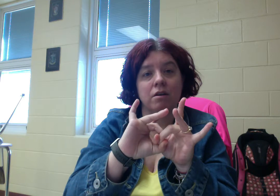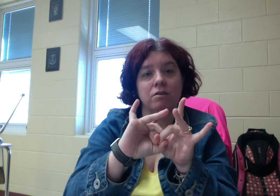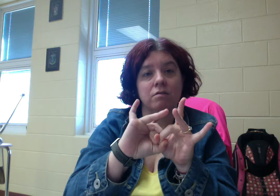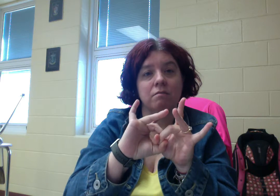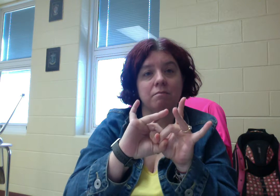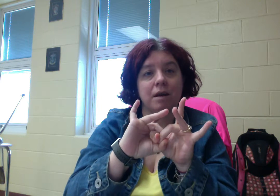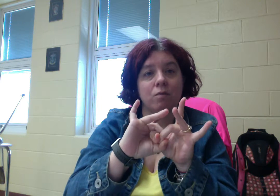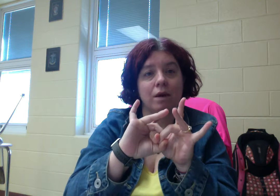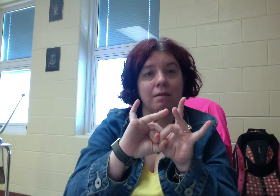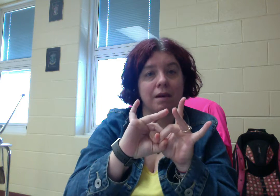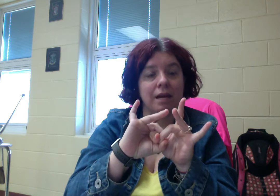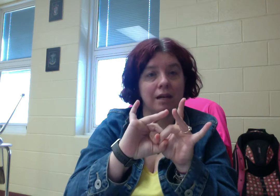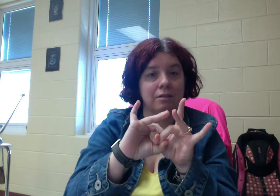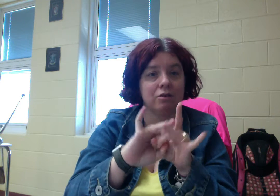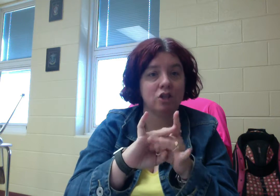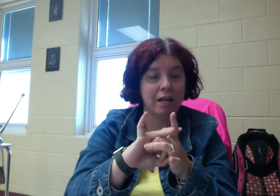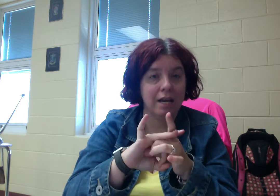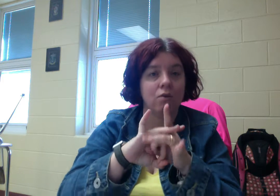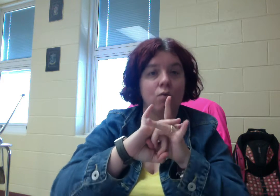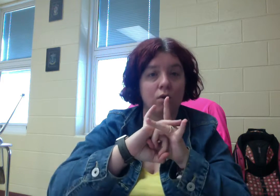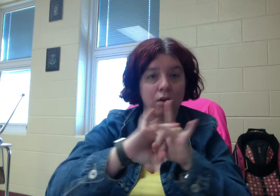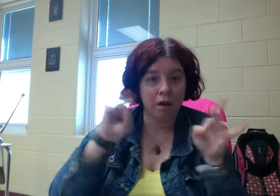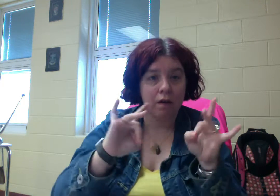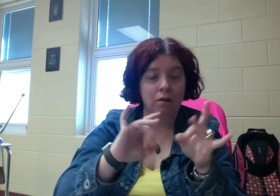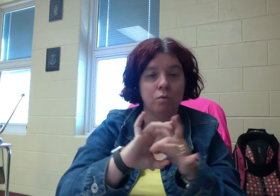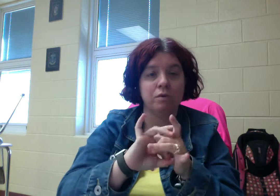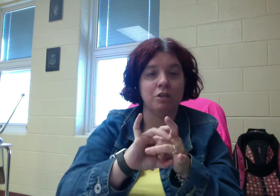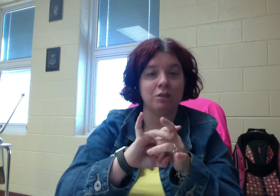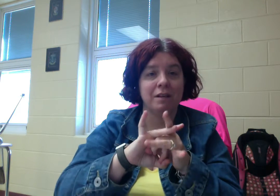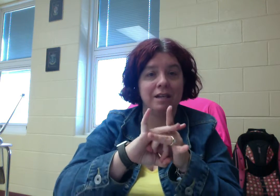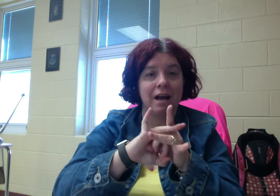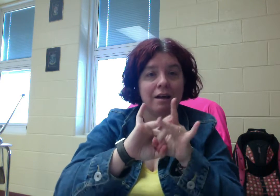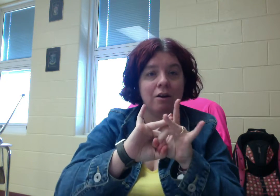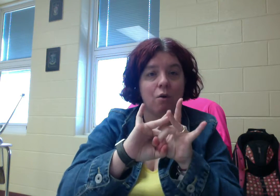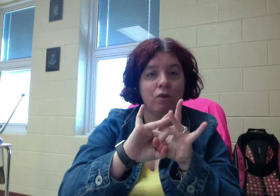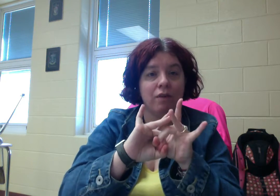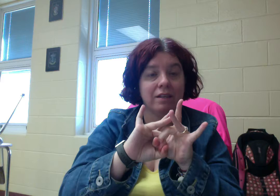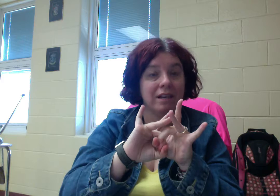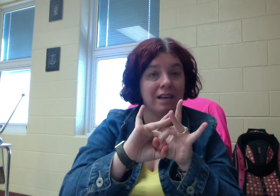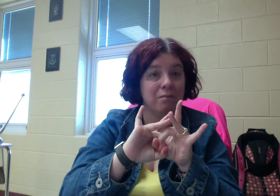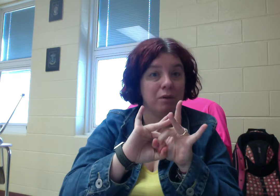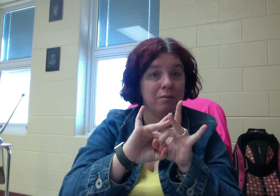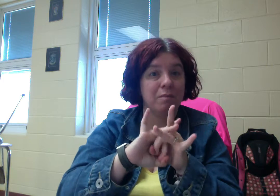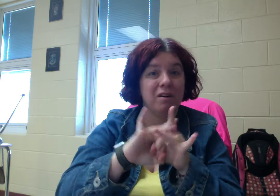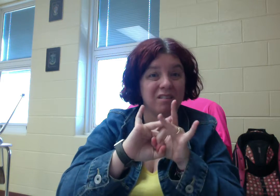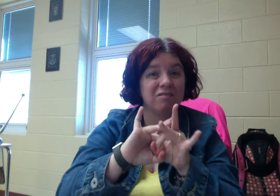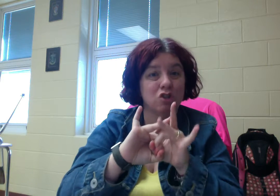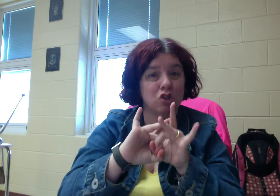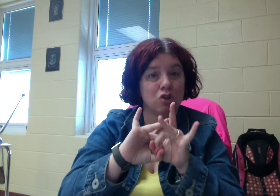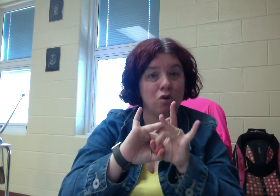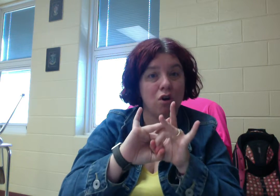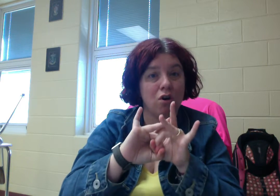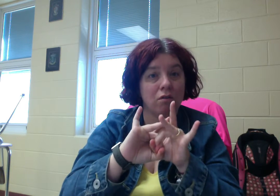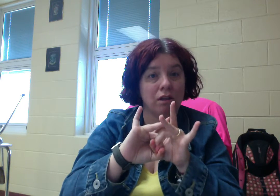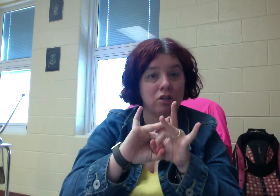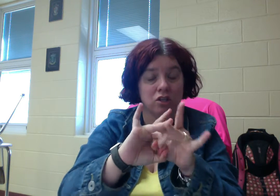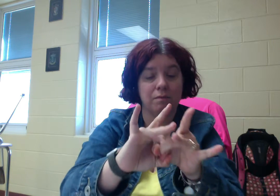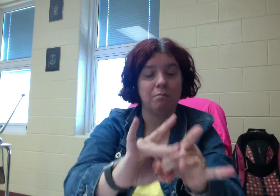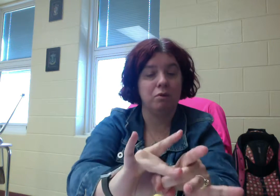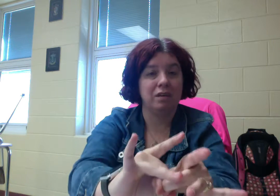fingers by the way that my hands are shaking, or, oops, I just missed, or the fact that I can't pull them apart. Strong relationship. I'm pulling